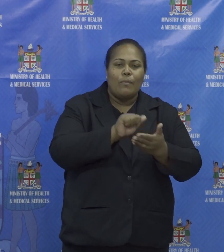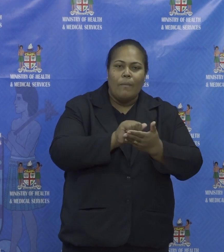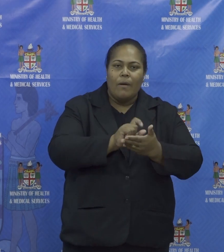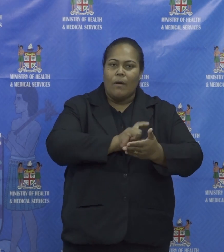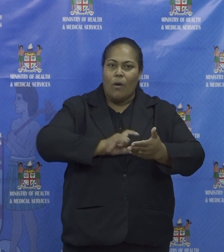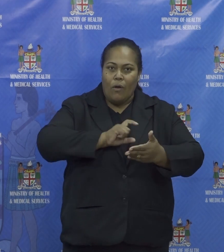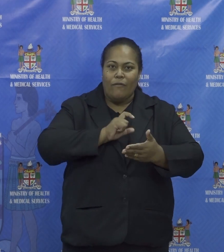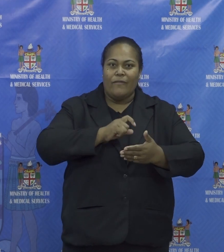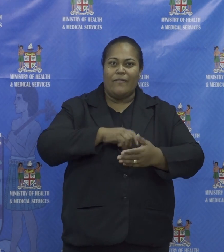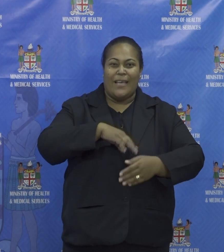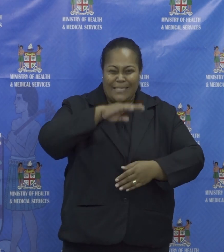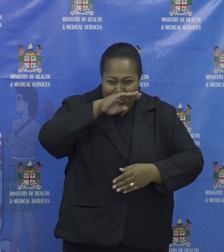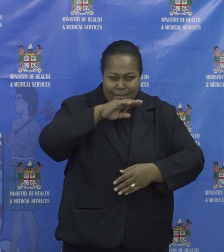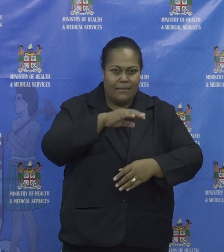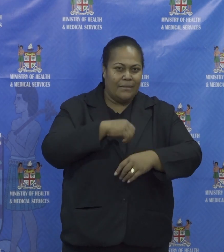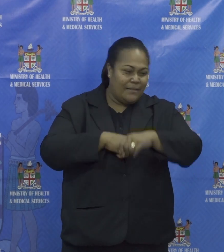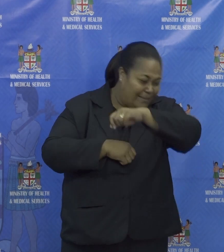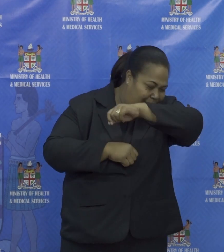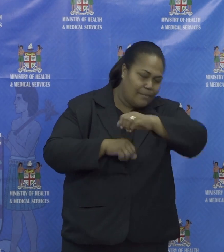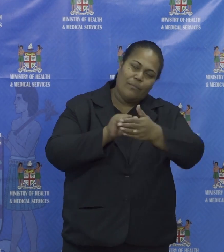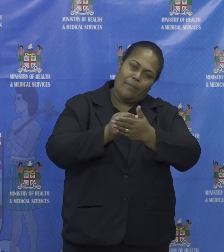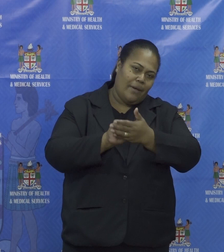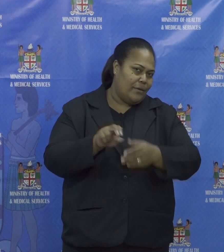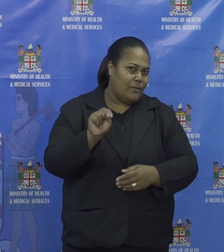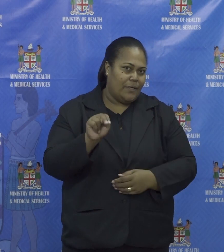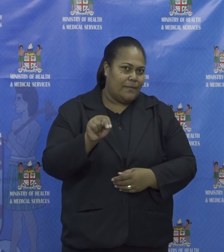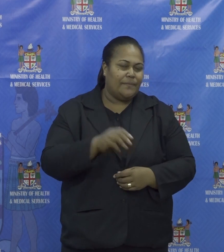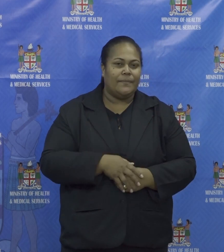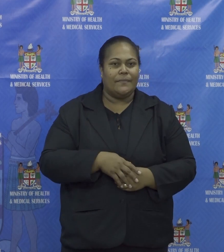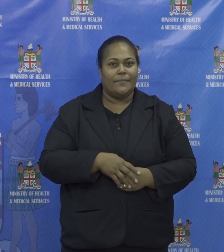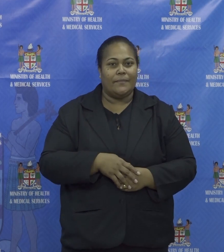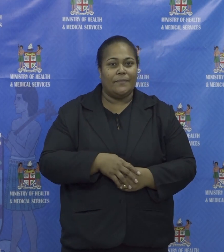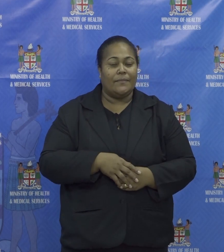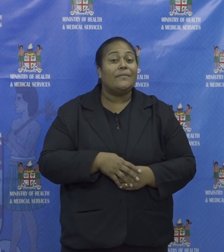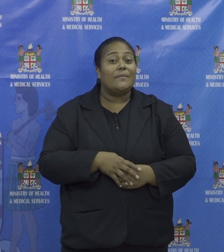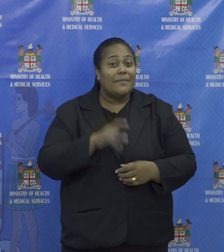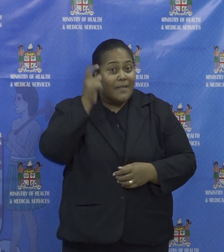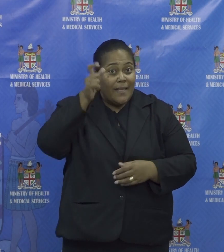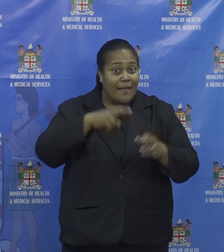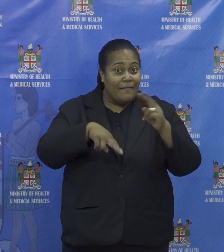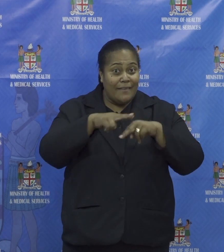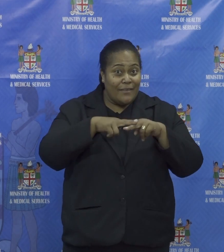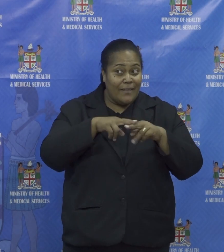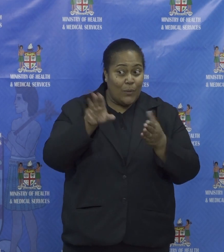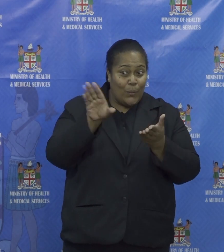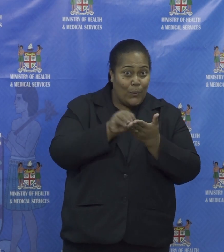etiquette. And keep your Care Fiji app functional by downloading the